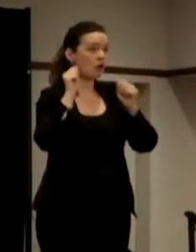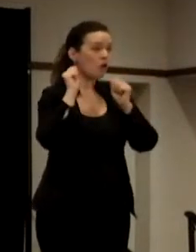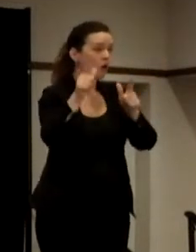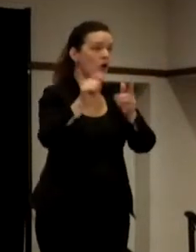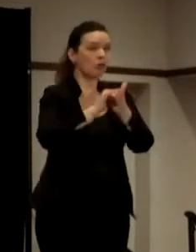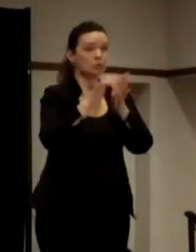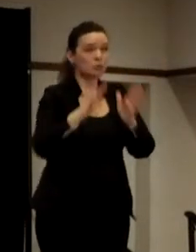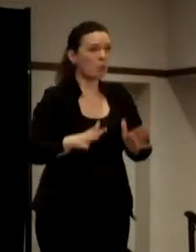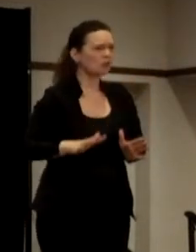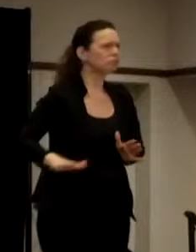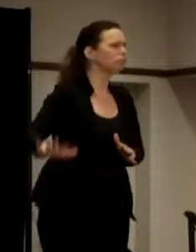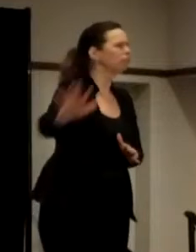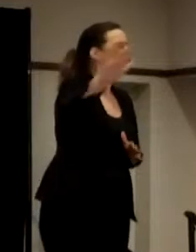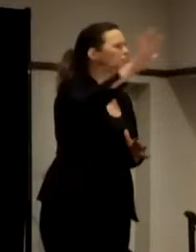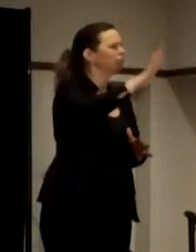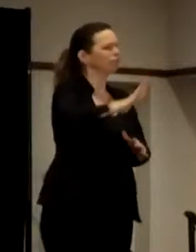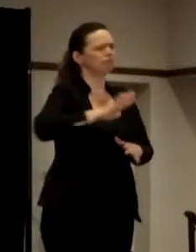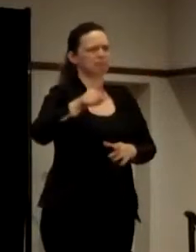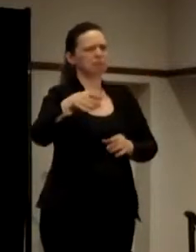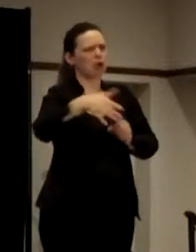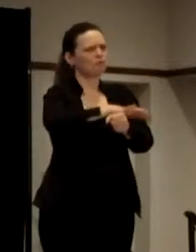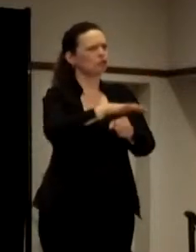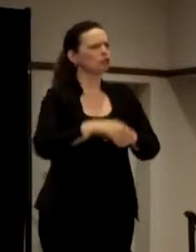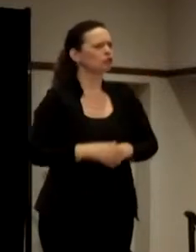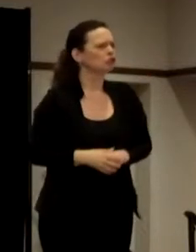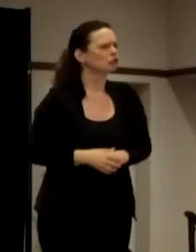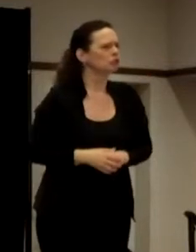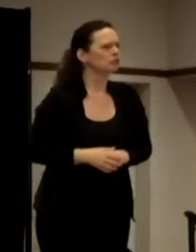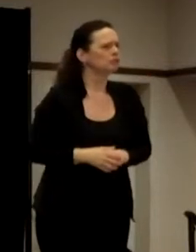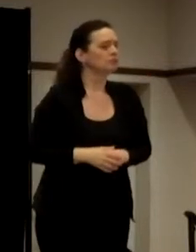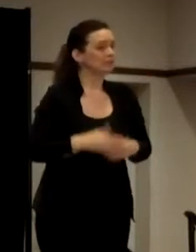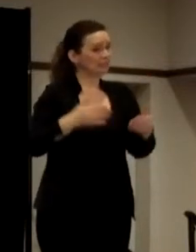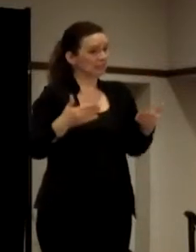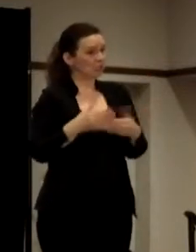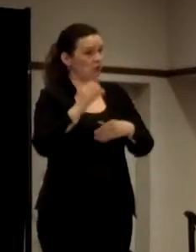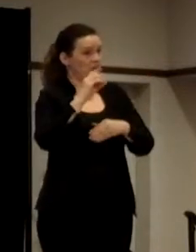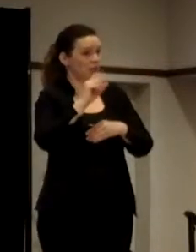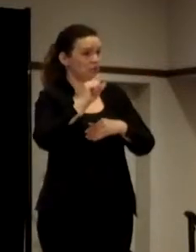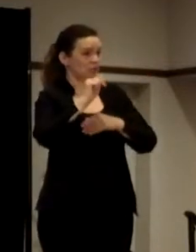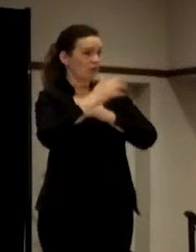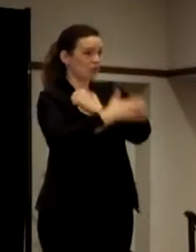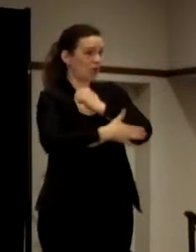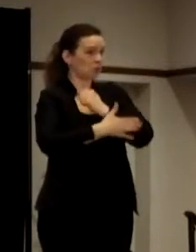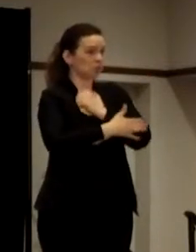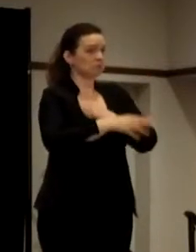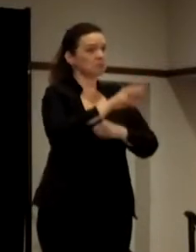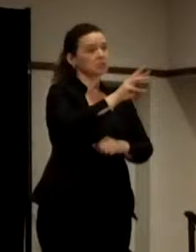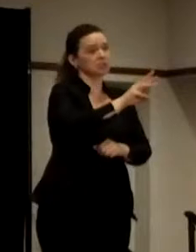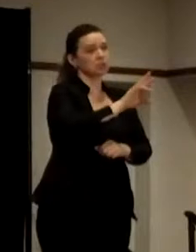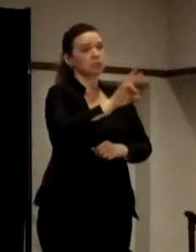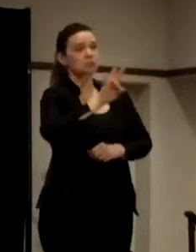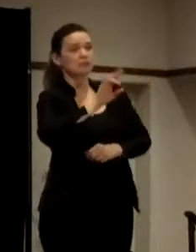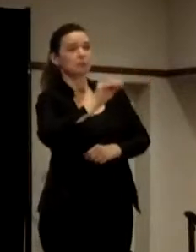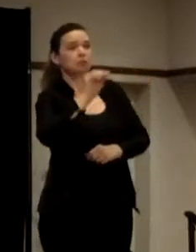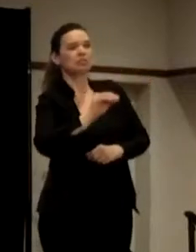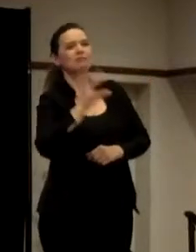about 6 or 7% of the people are from outside Onondaga County, but are Central New Yorkers.